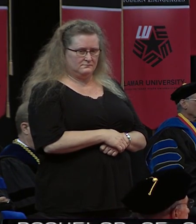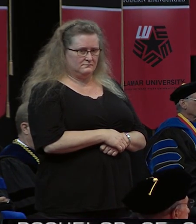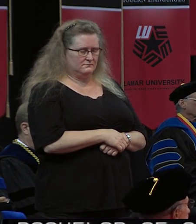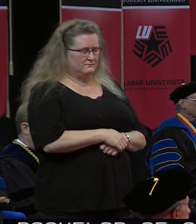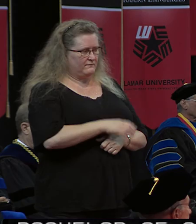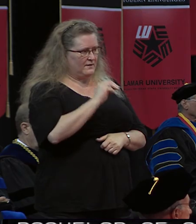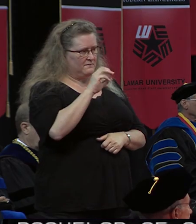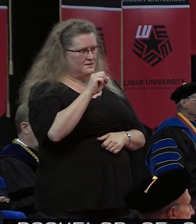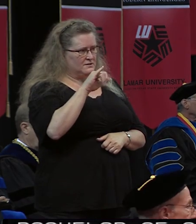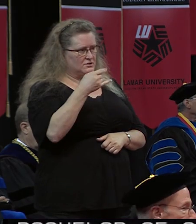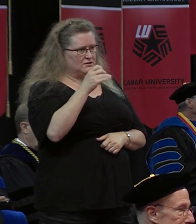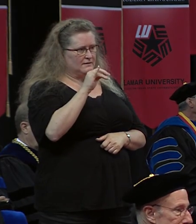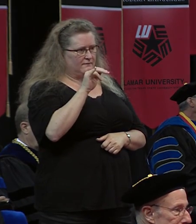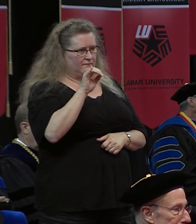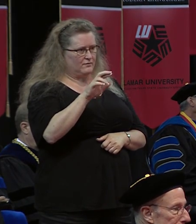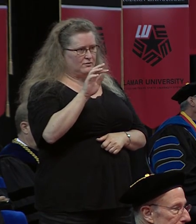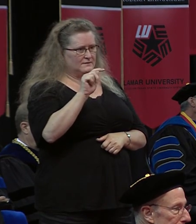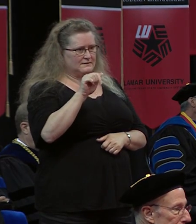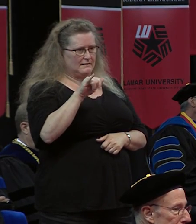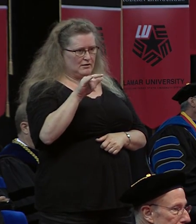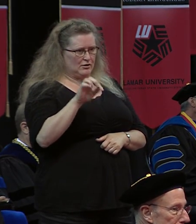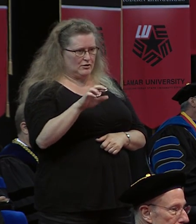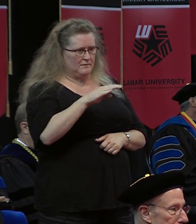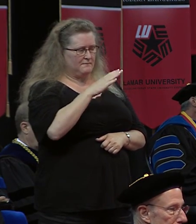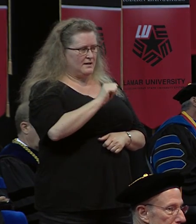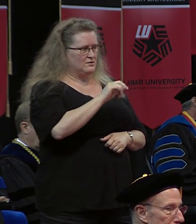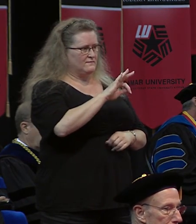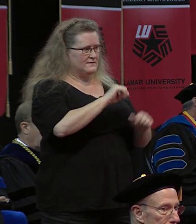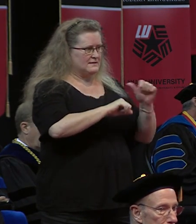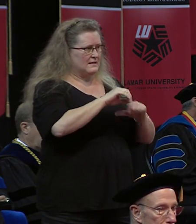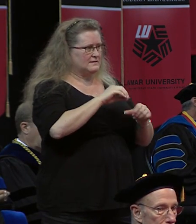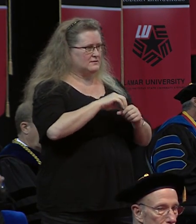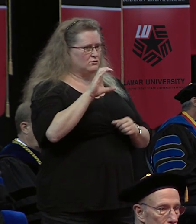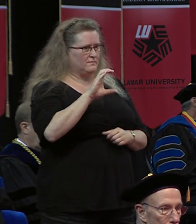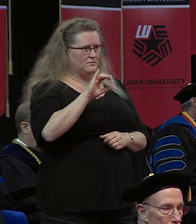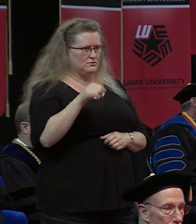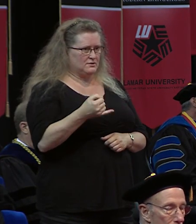Ms. Jennifer L. Taylor, Bachelor of Science in Criminal Justice.